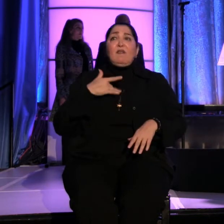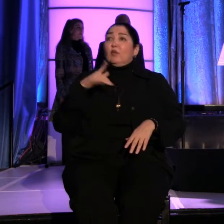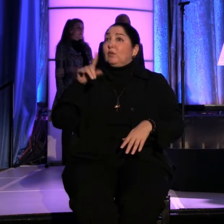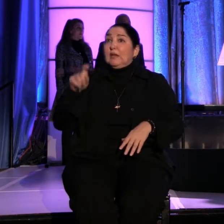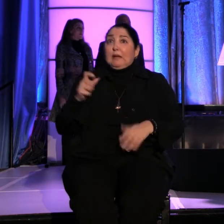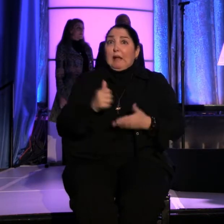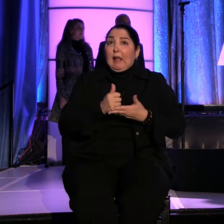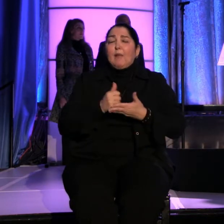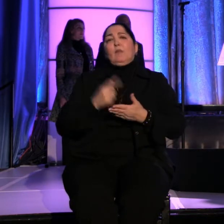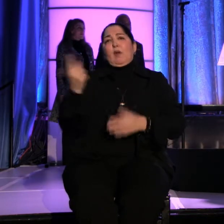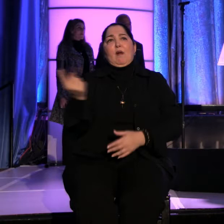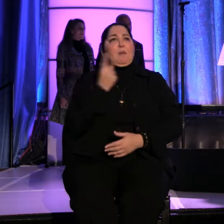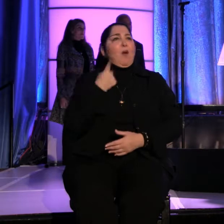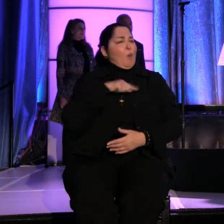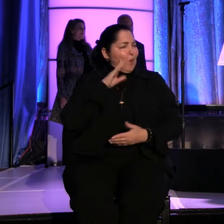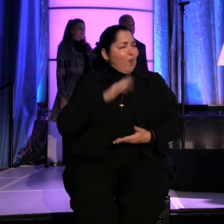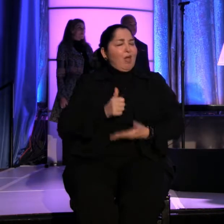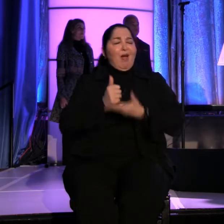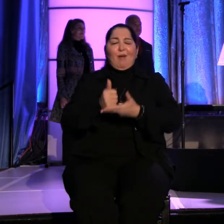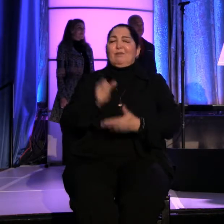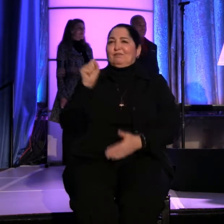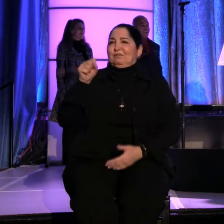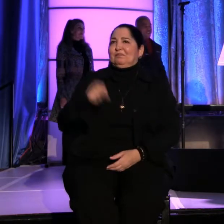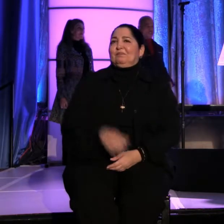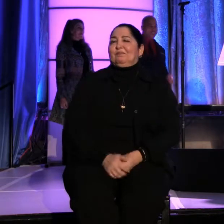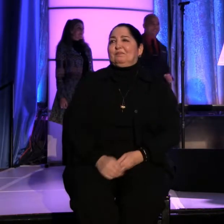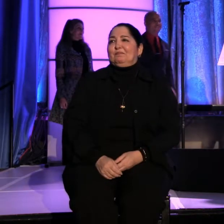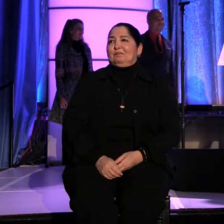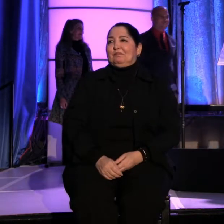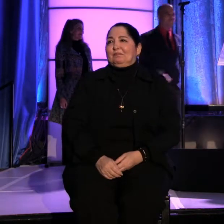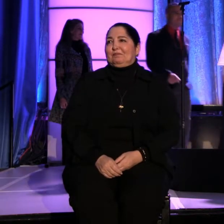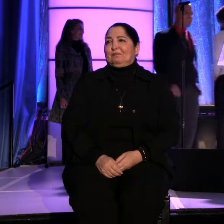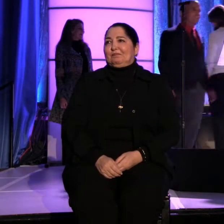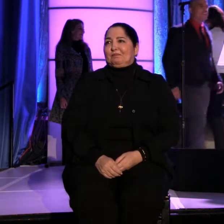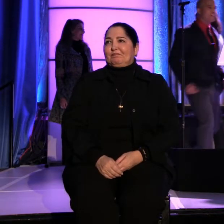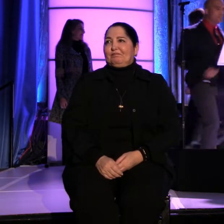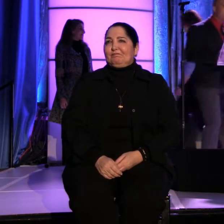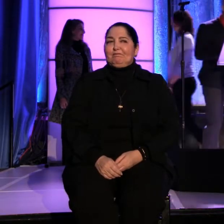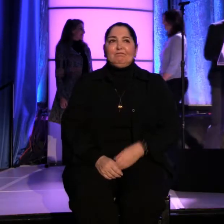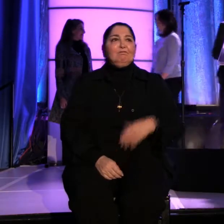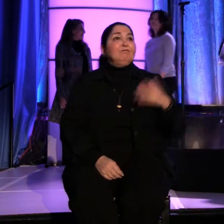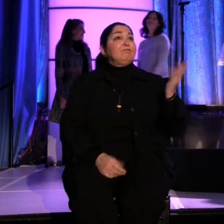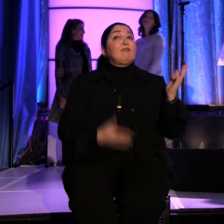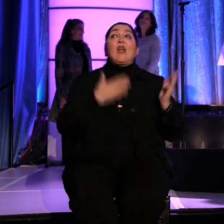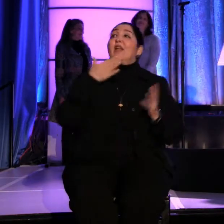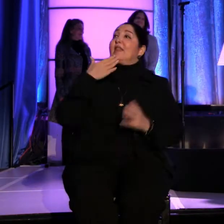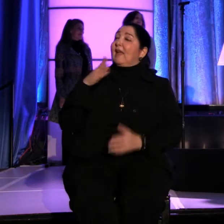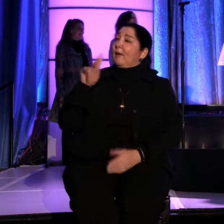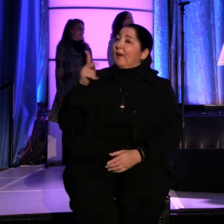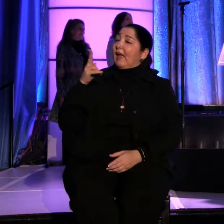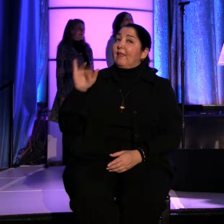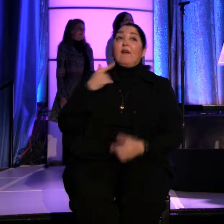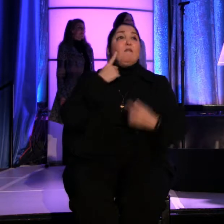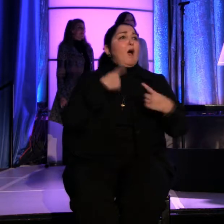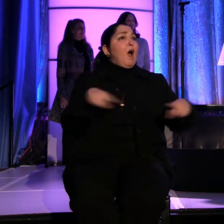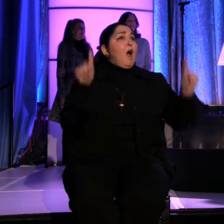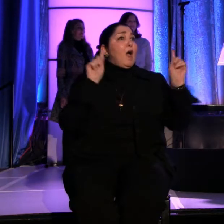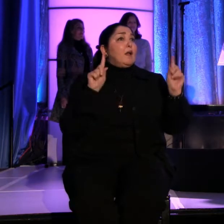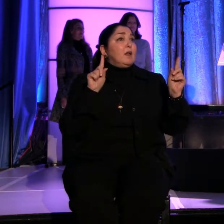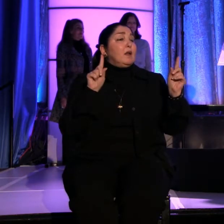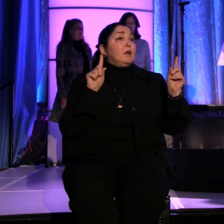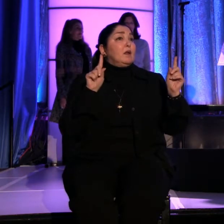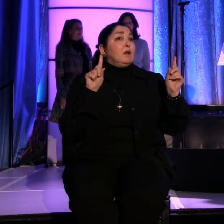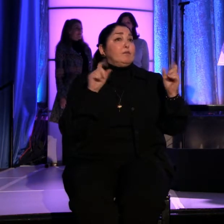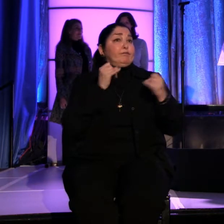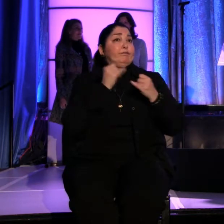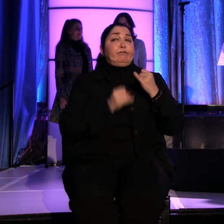come by and we will help. Daniel? Thank you, Kathy. And finally, it goes without